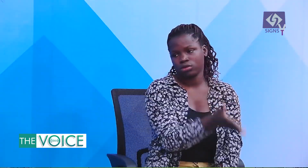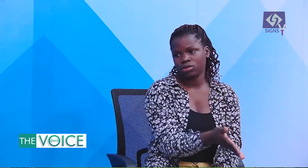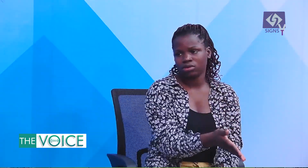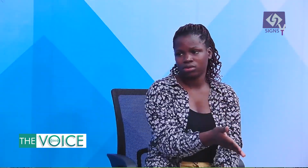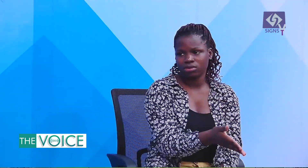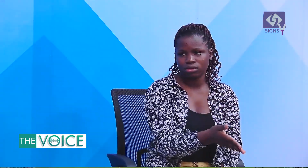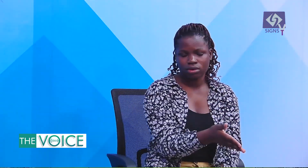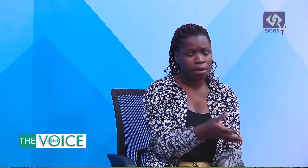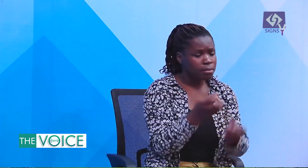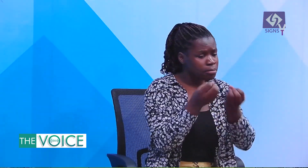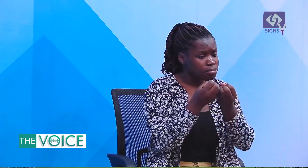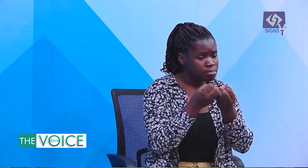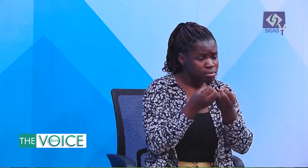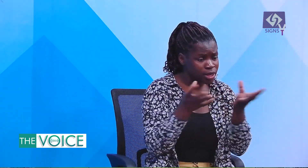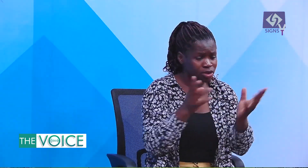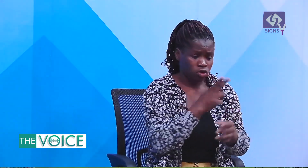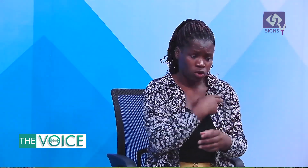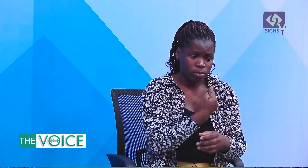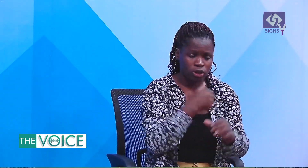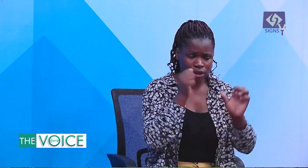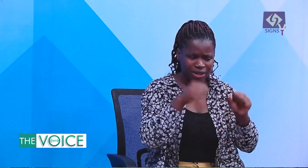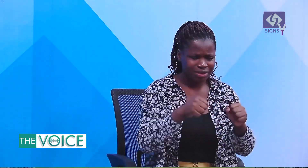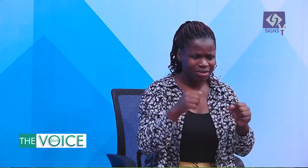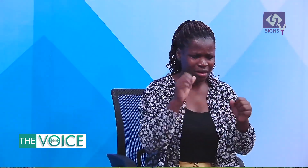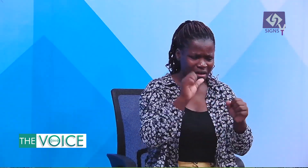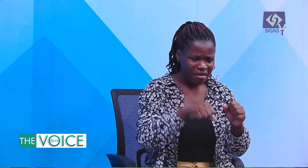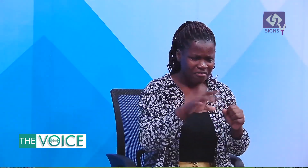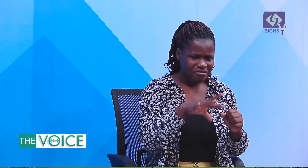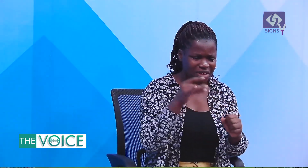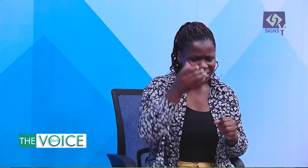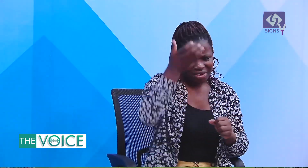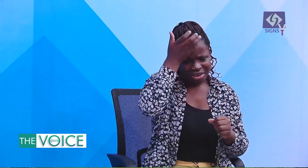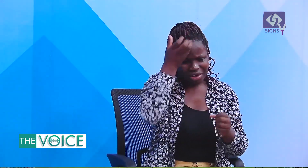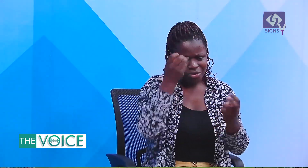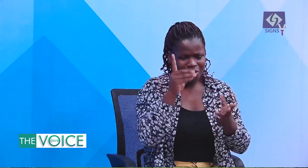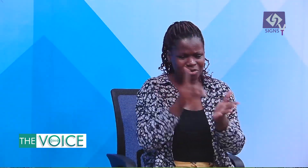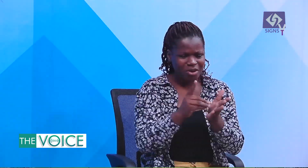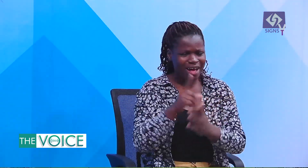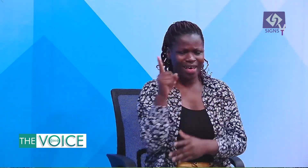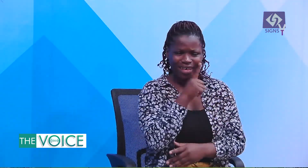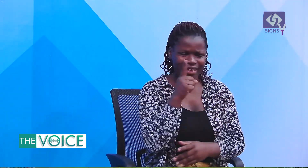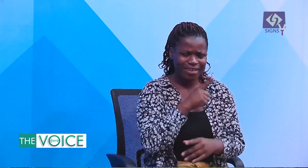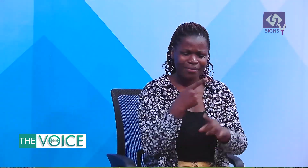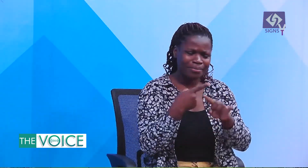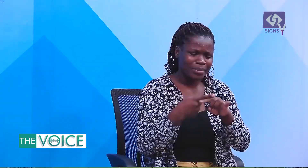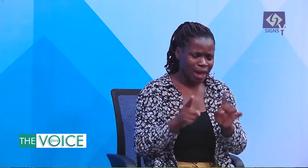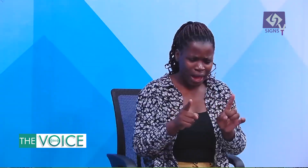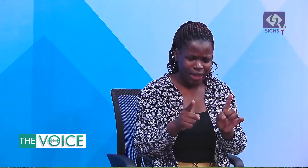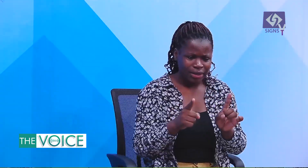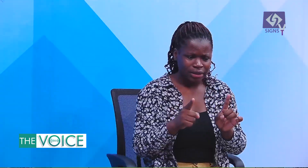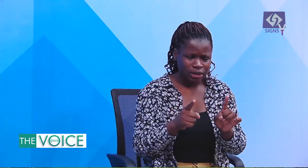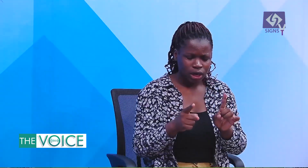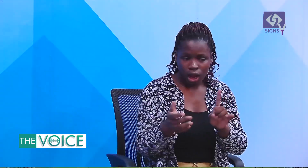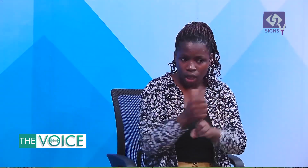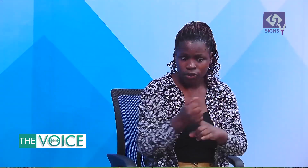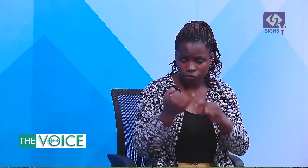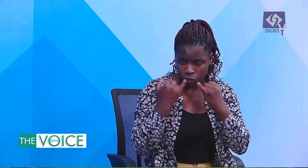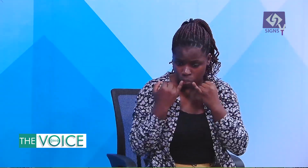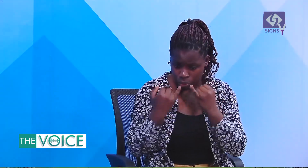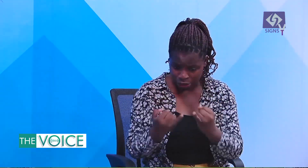access these hospitals, because we have so many hospitals. You go, you meet nurses who are quite